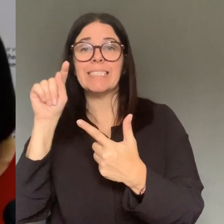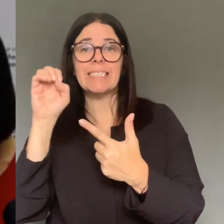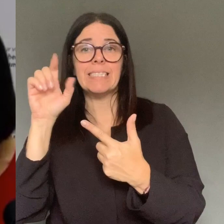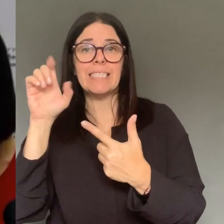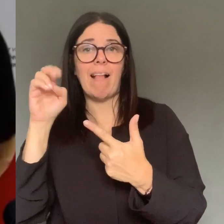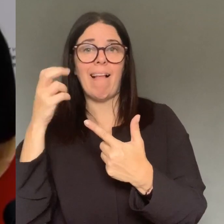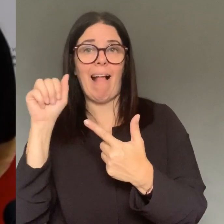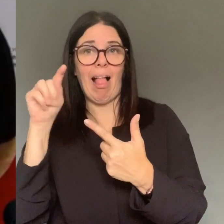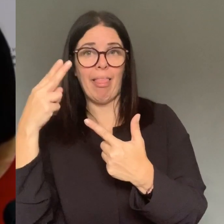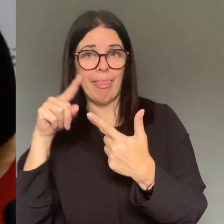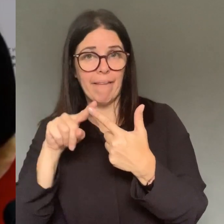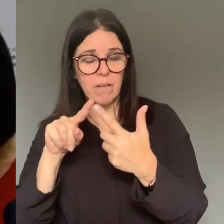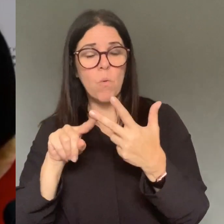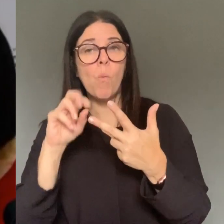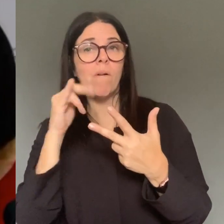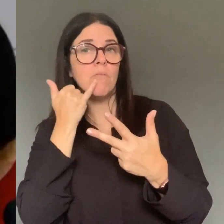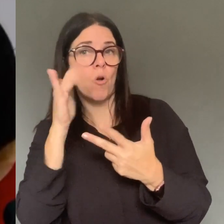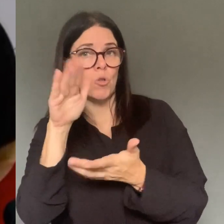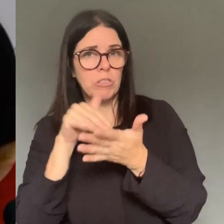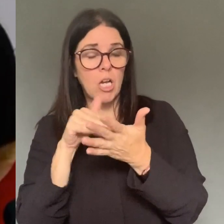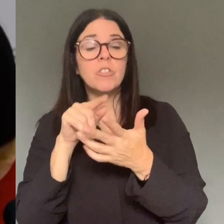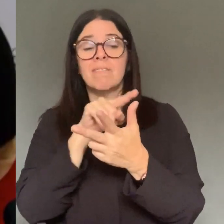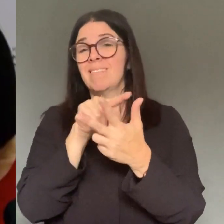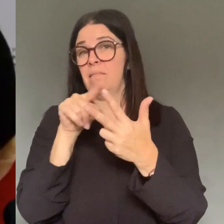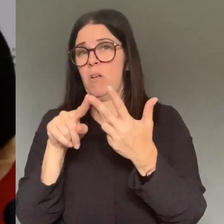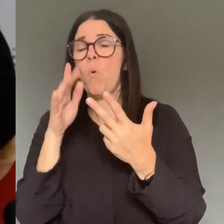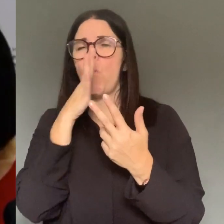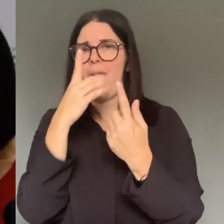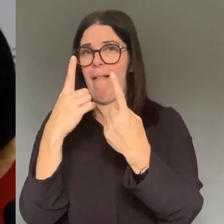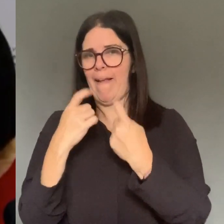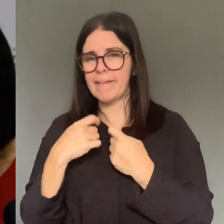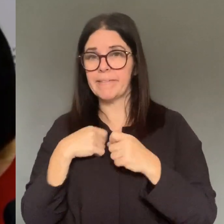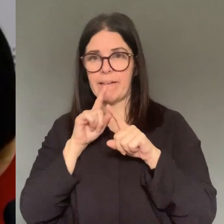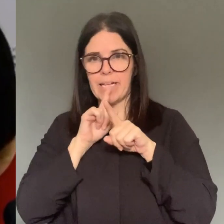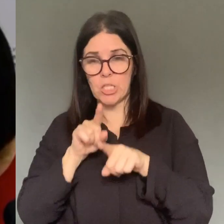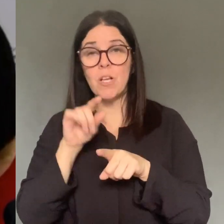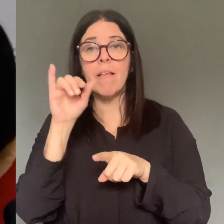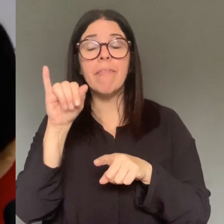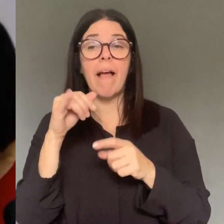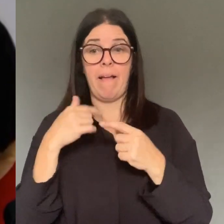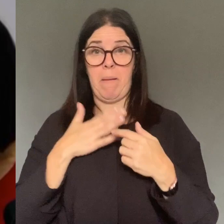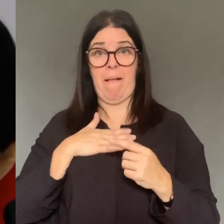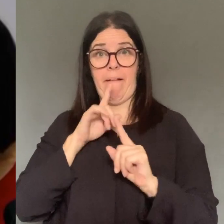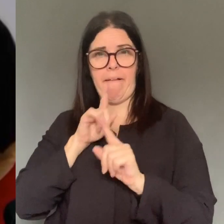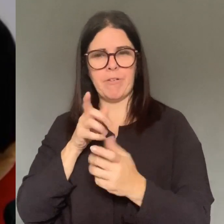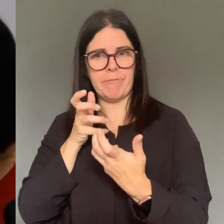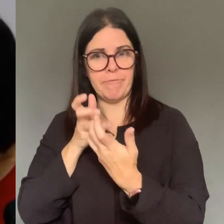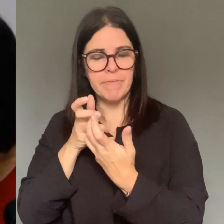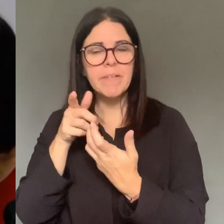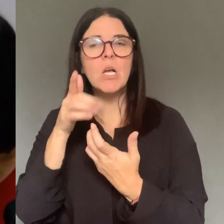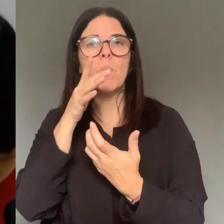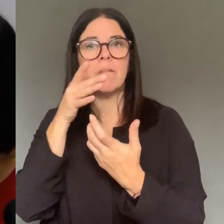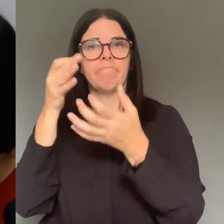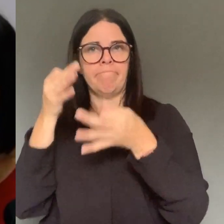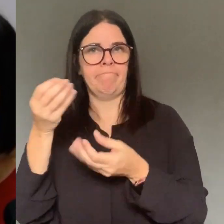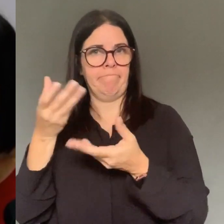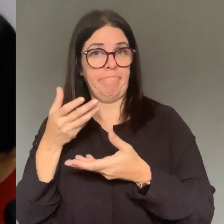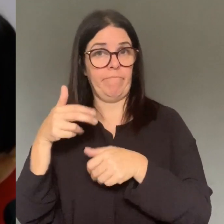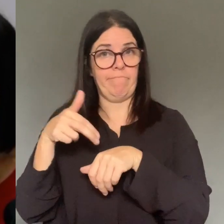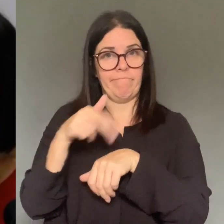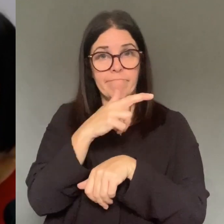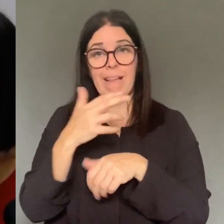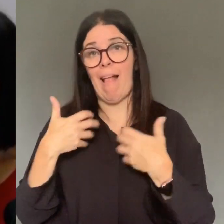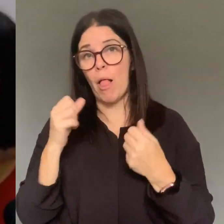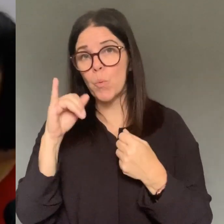including contacting our health unit or attending an assessment center. I will now turn it over to Dr. Wajid Ahmed, our Medical Officer of Health,